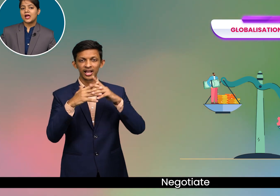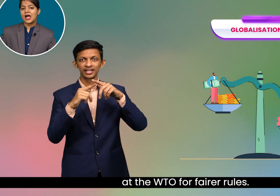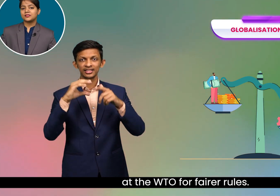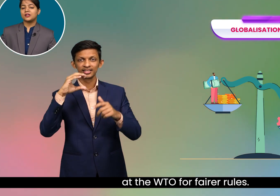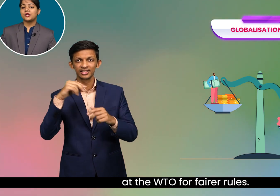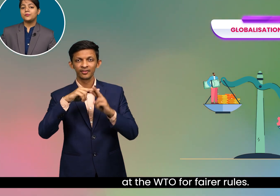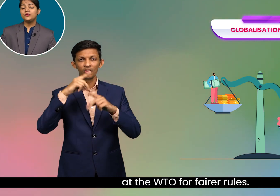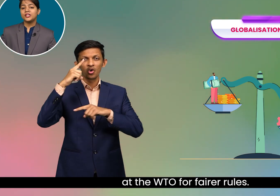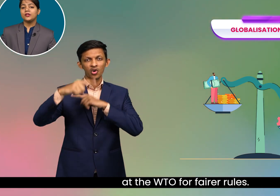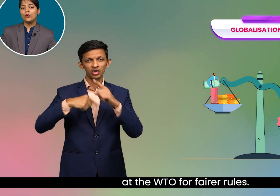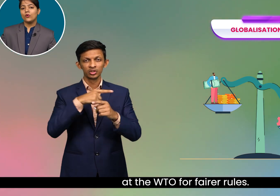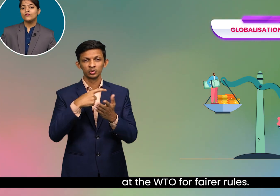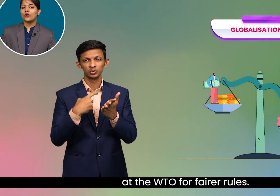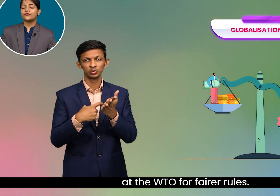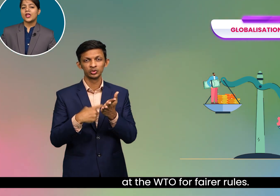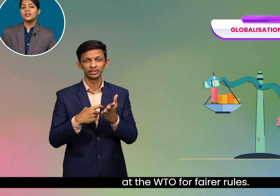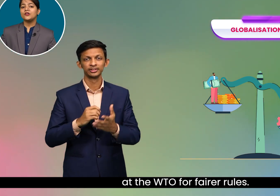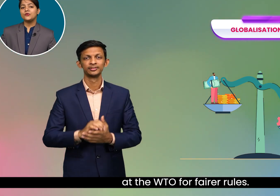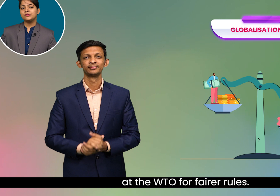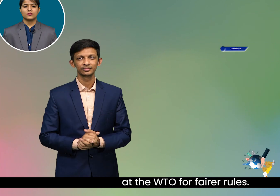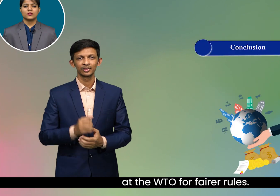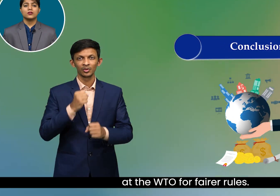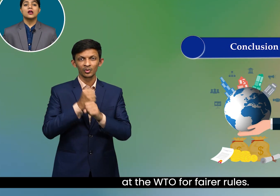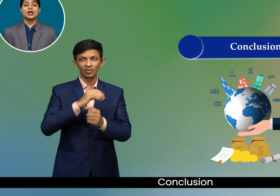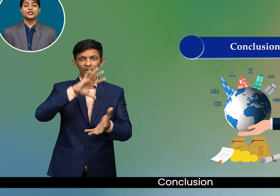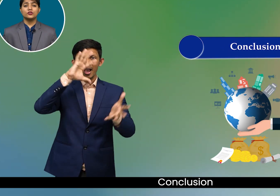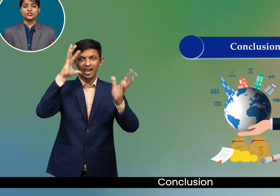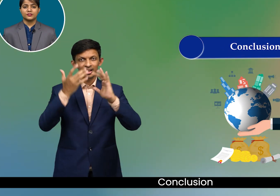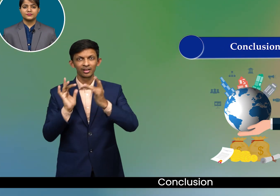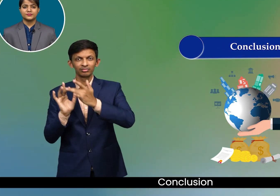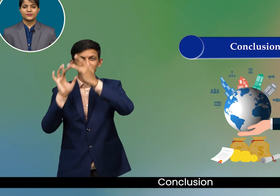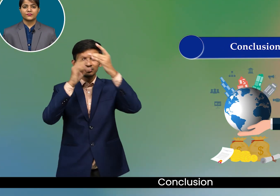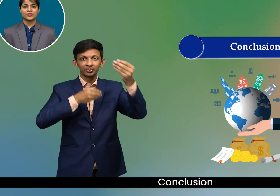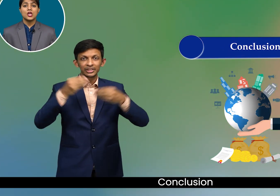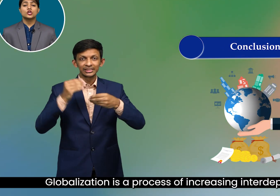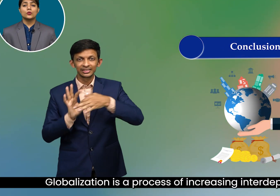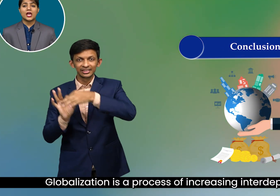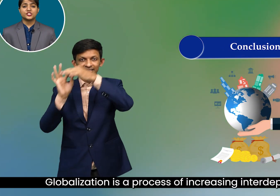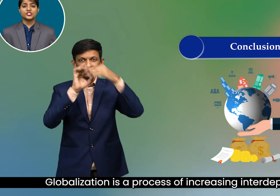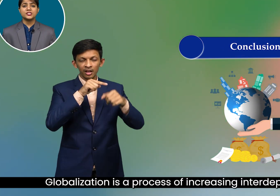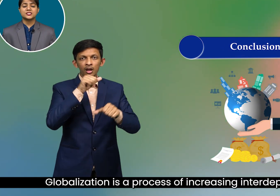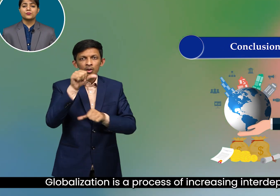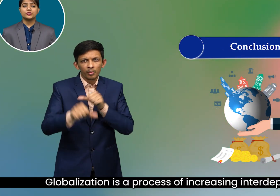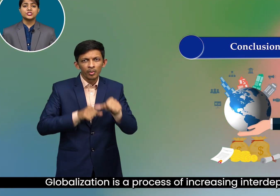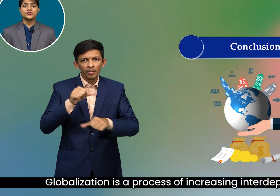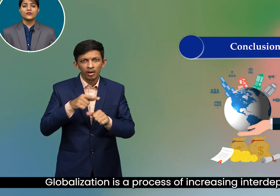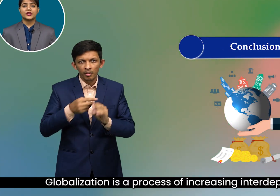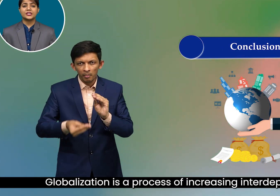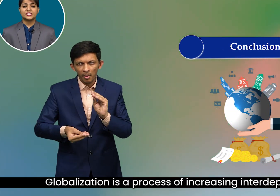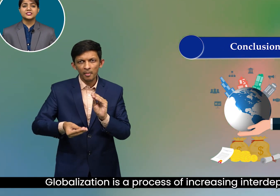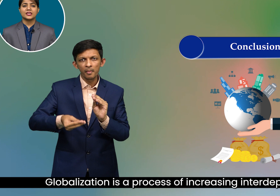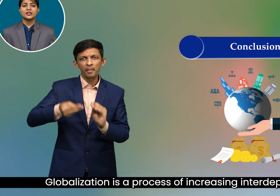Negotiate at the WTO for fairer rules. Conclusion. Globalization is a process